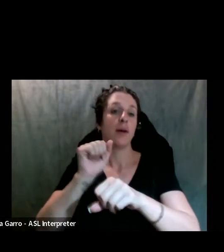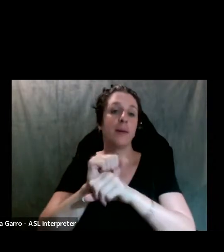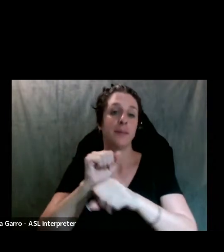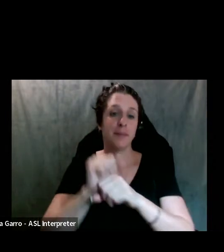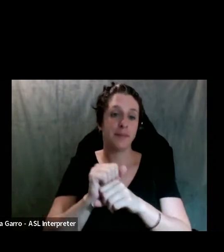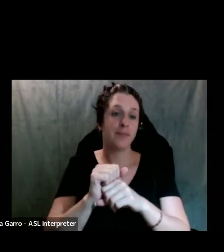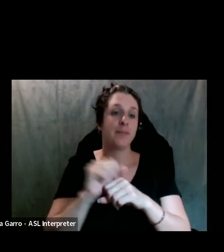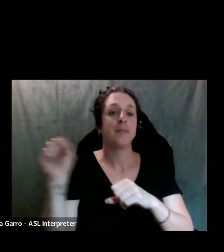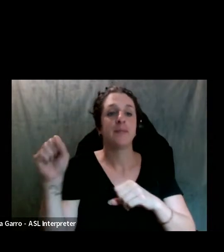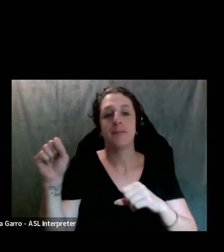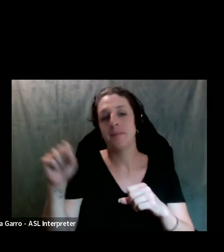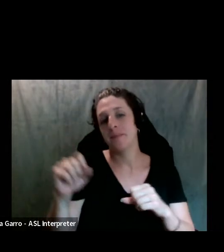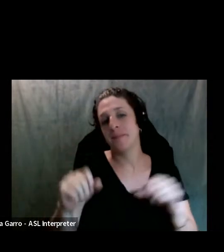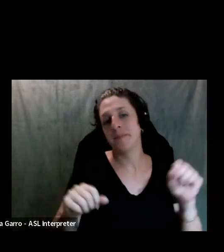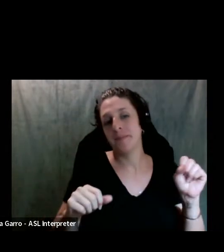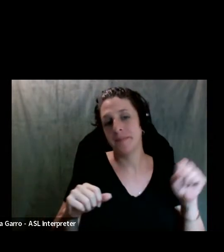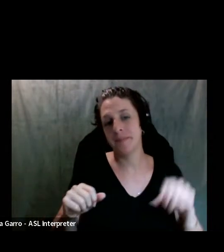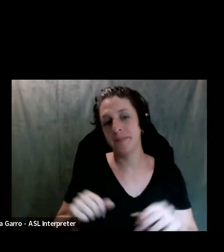You know,